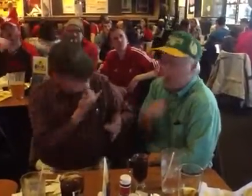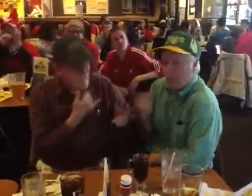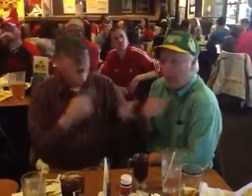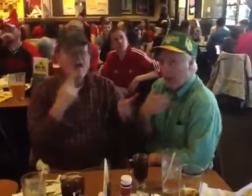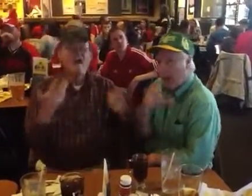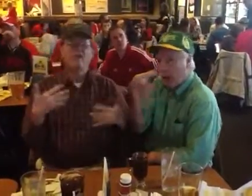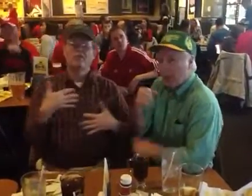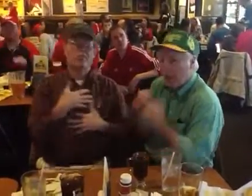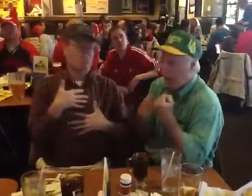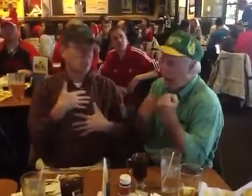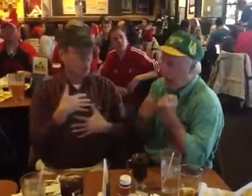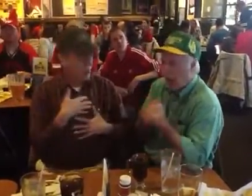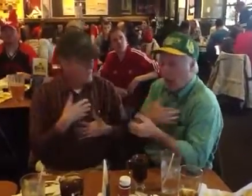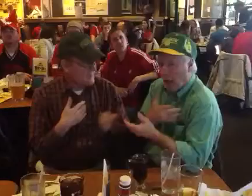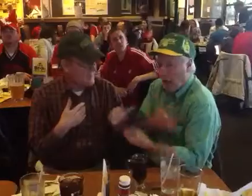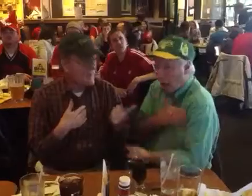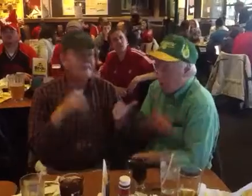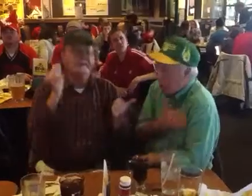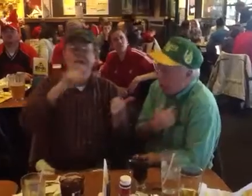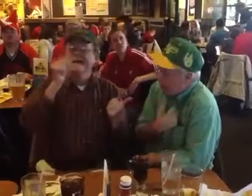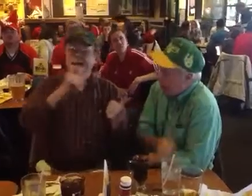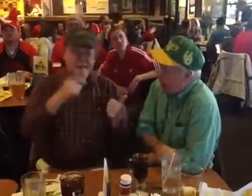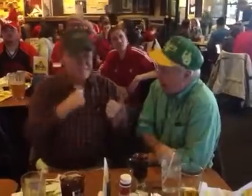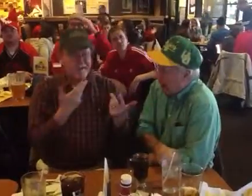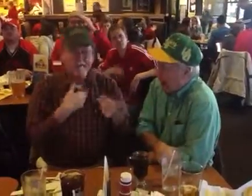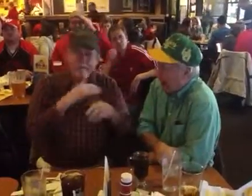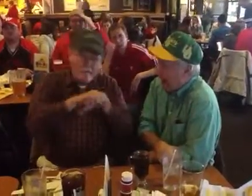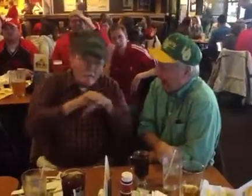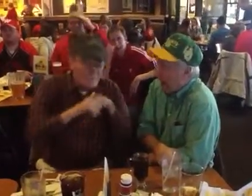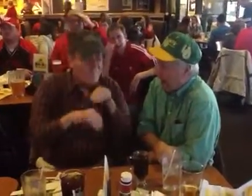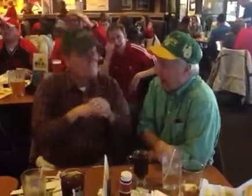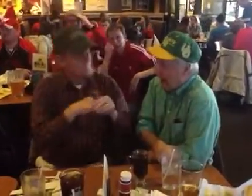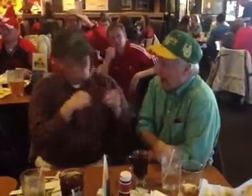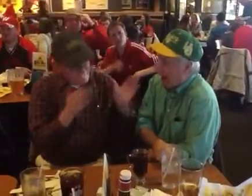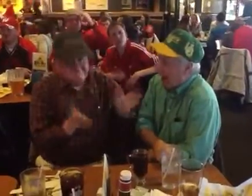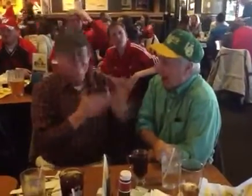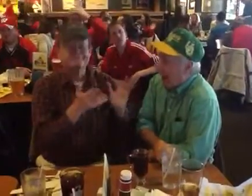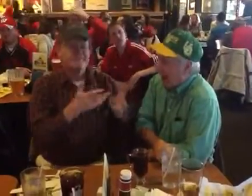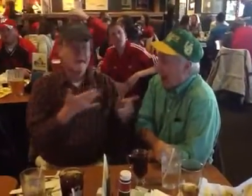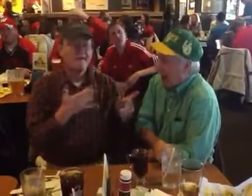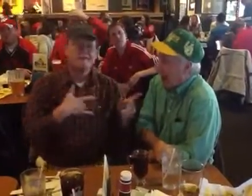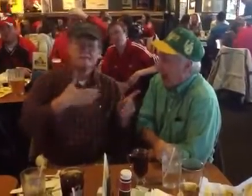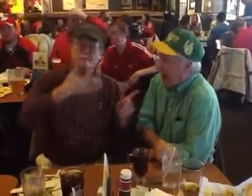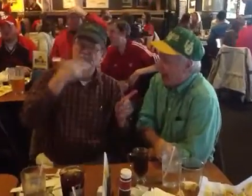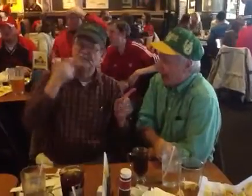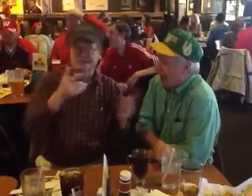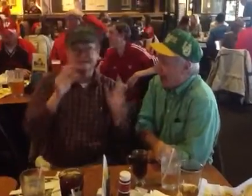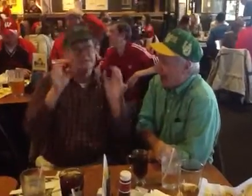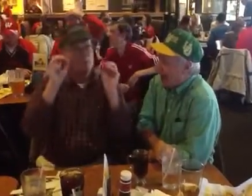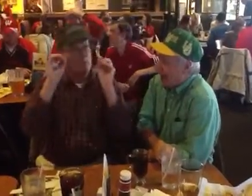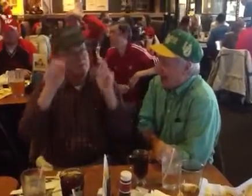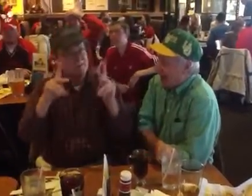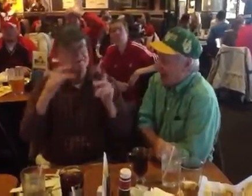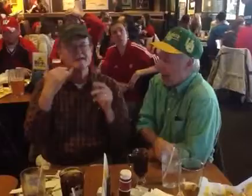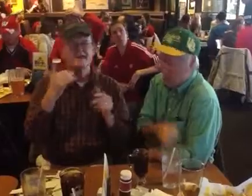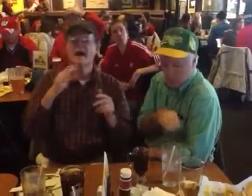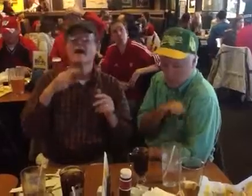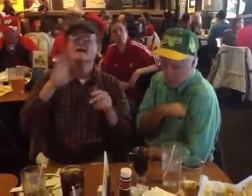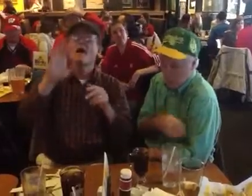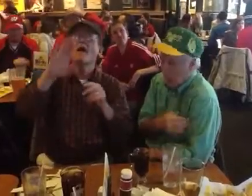We hope we don't have a misspeed leader after the second time we're back as well. Because we will touch some of the guys, I hope that we're going to We hope that